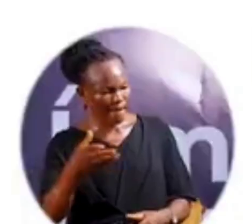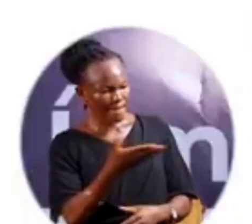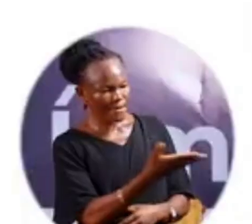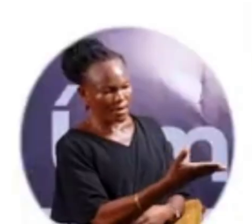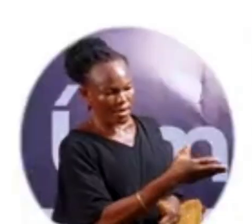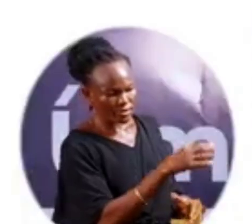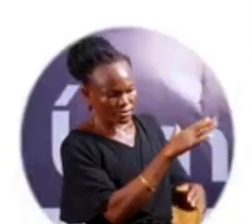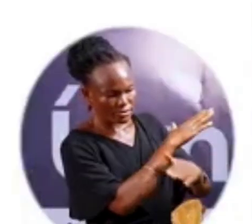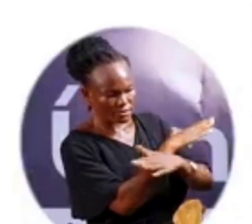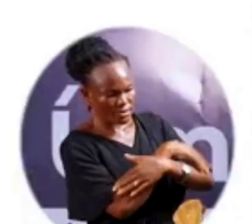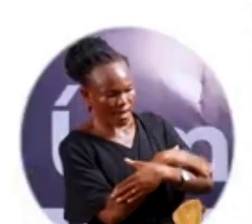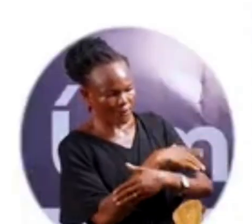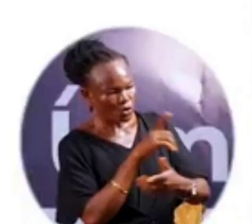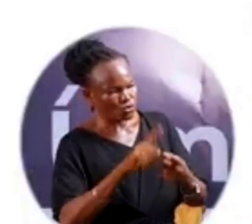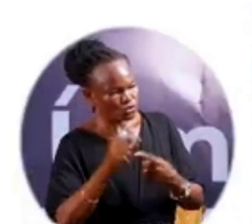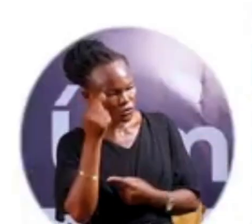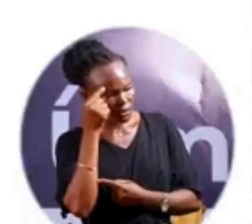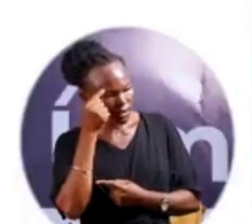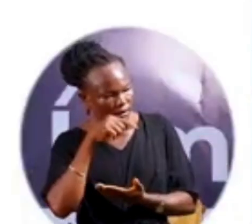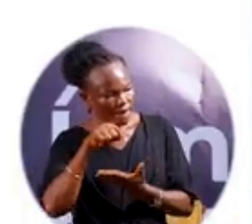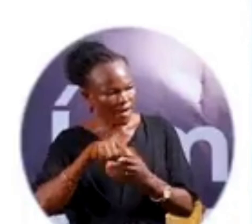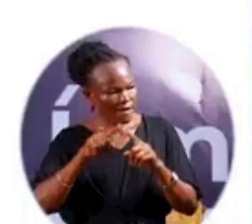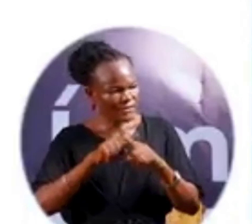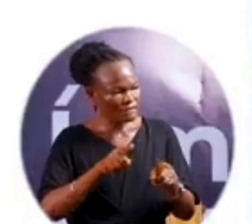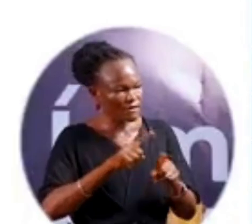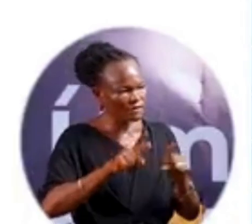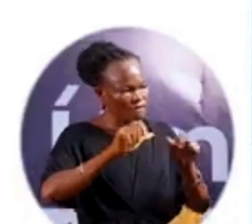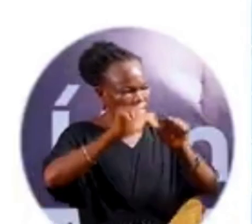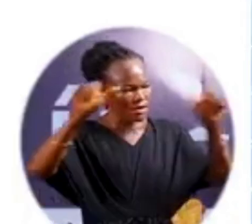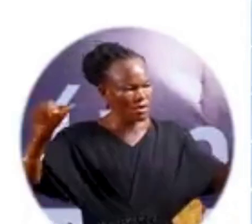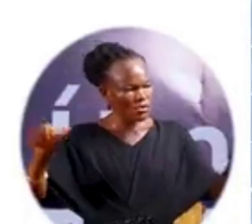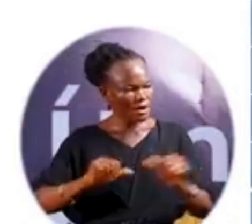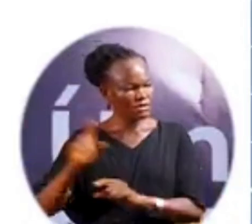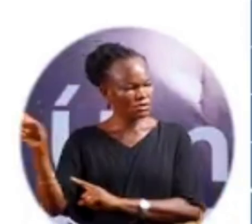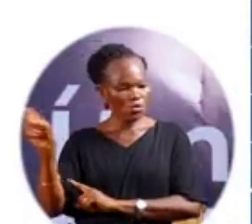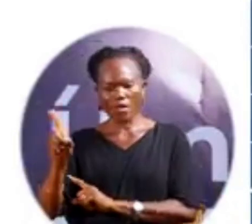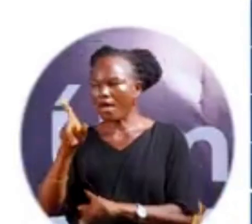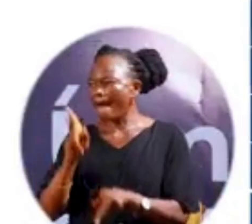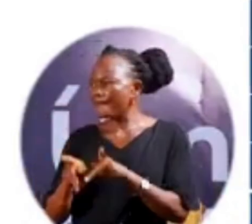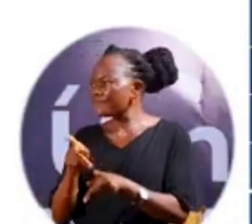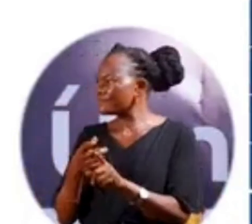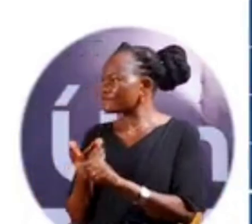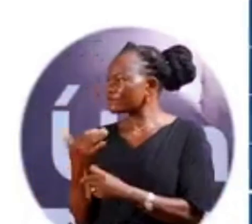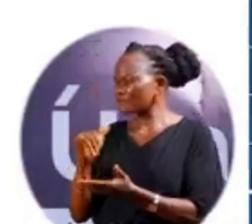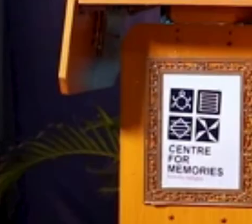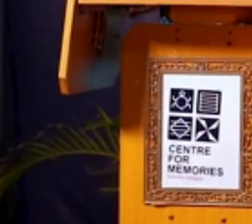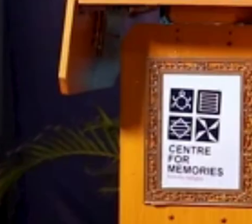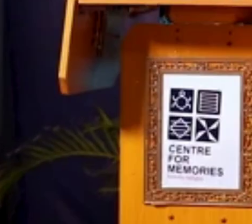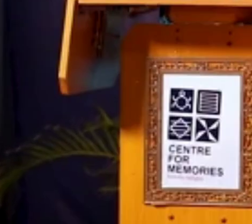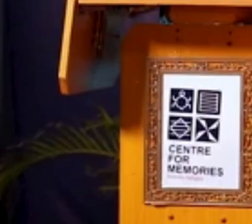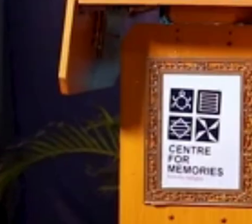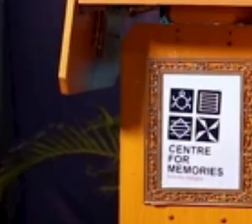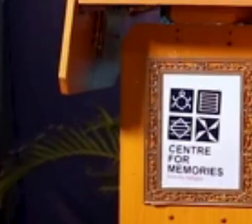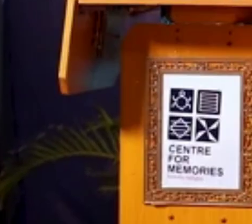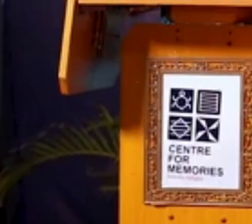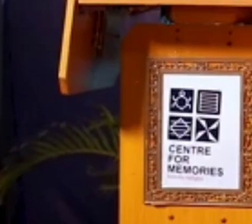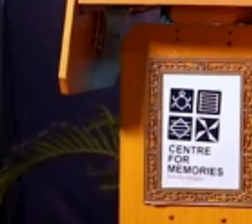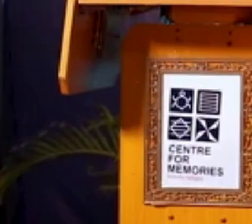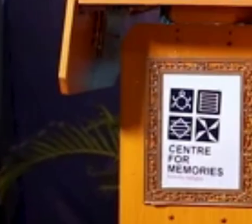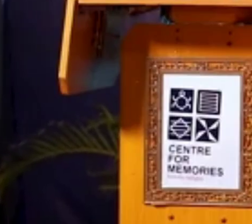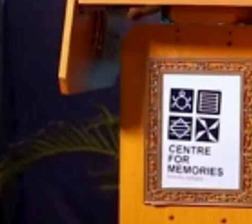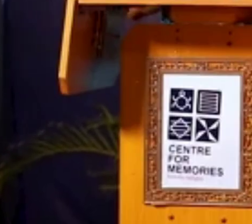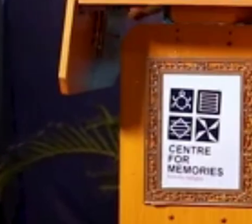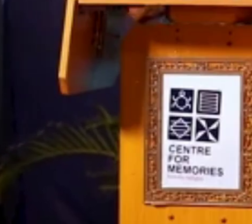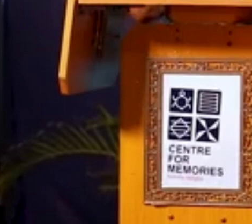the table, to think about different areas where people from the Bight of Biafra, or mostly Igbo people,